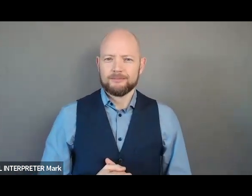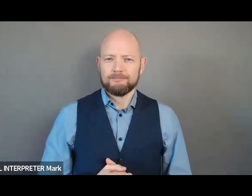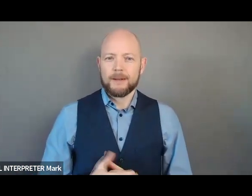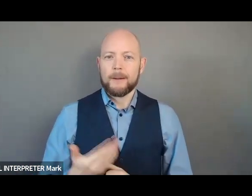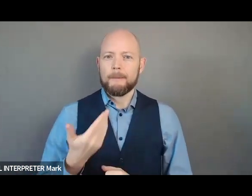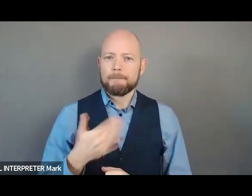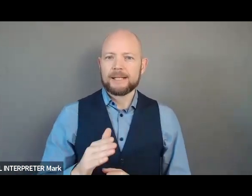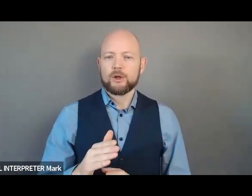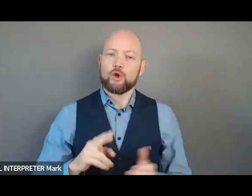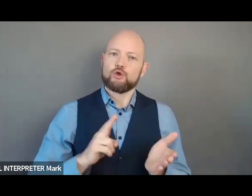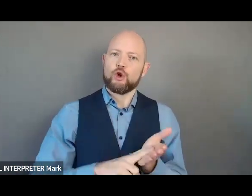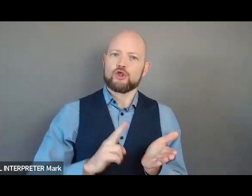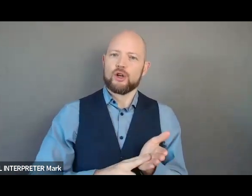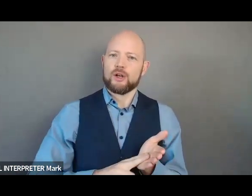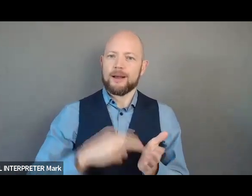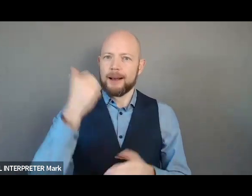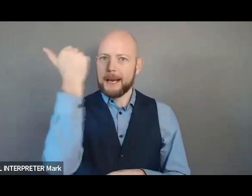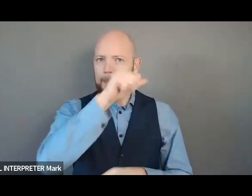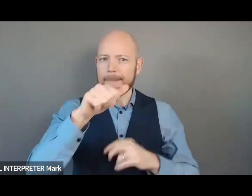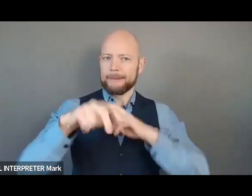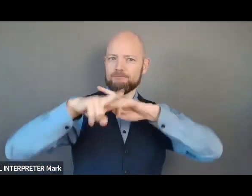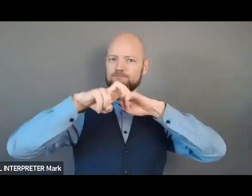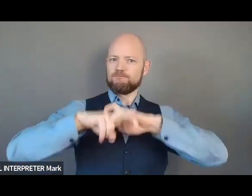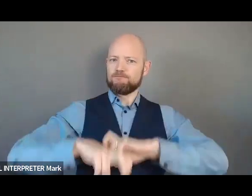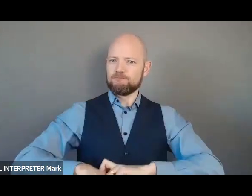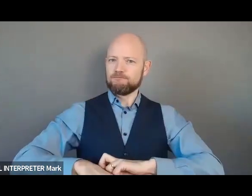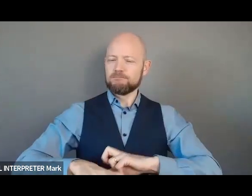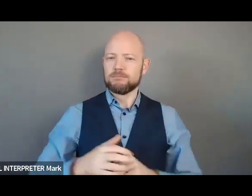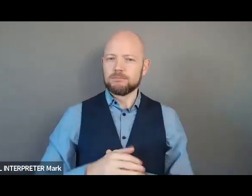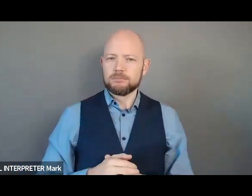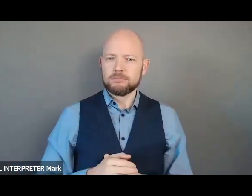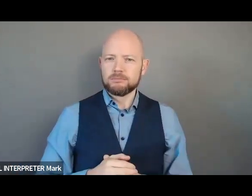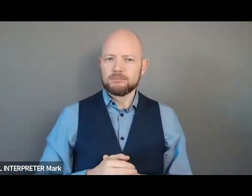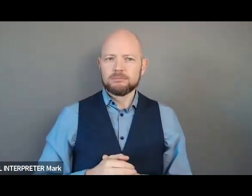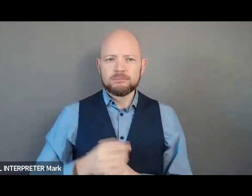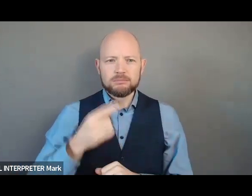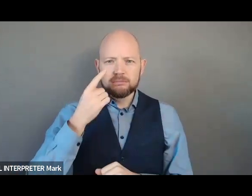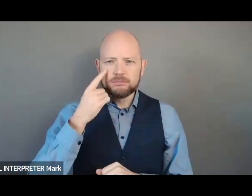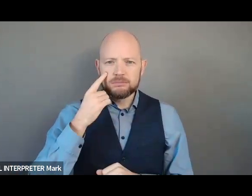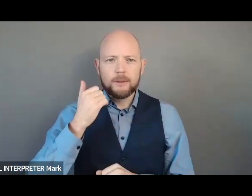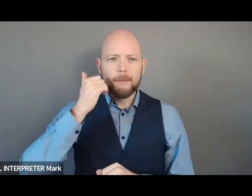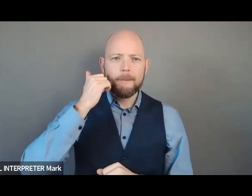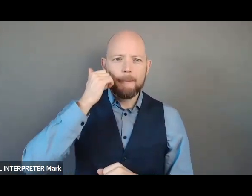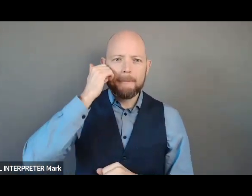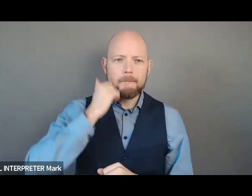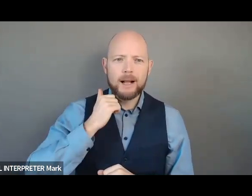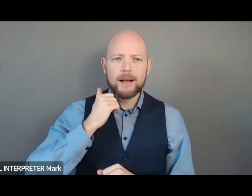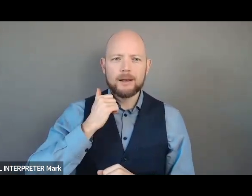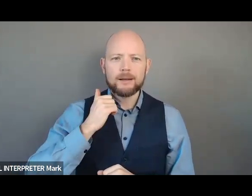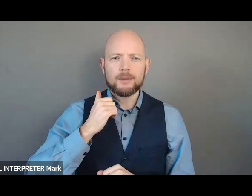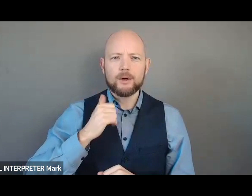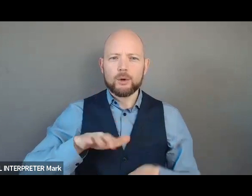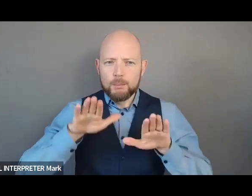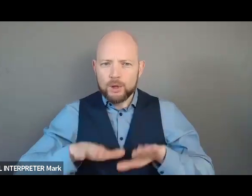So we've tried to look at what that looks like within Black nursing academics, working across UK universities, specifically